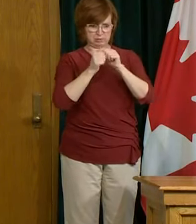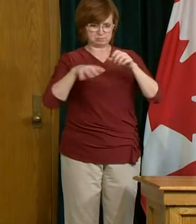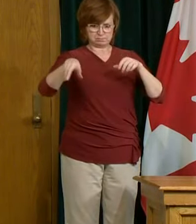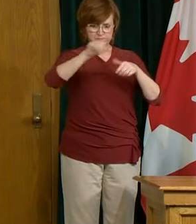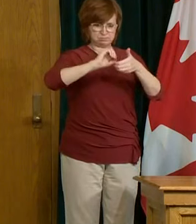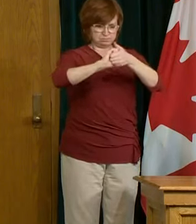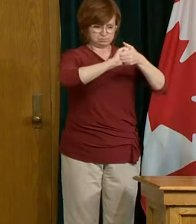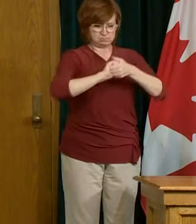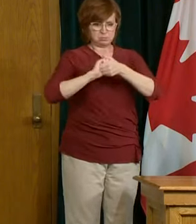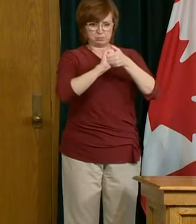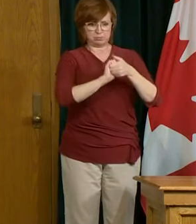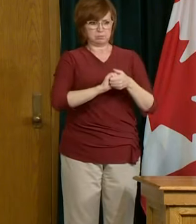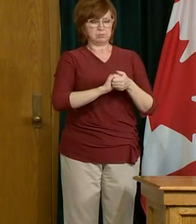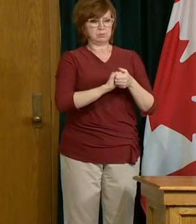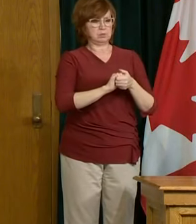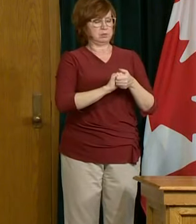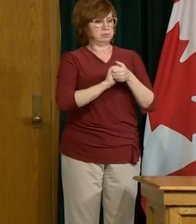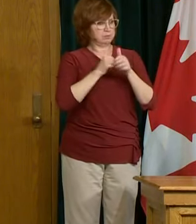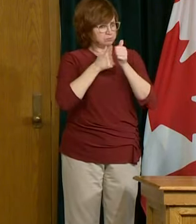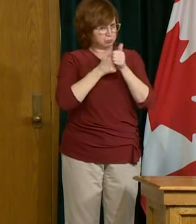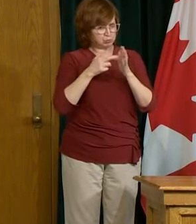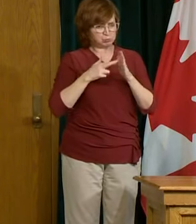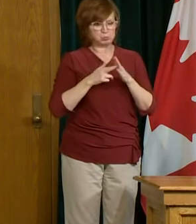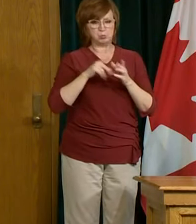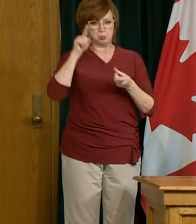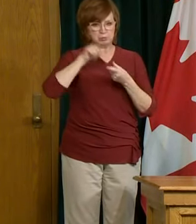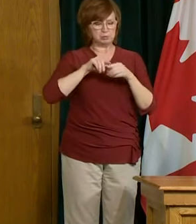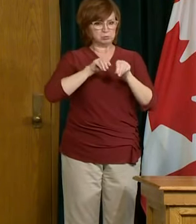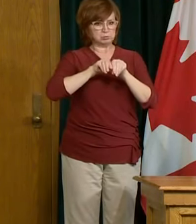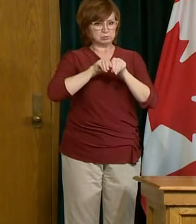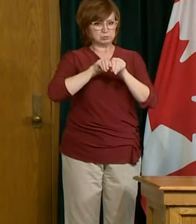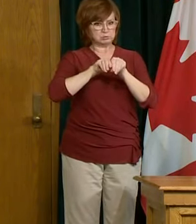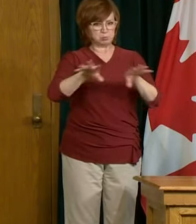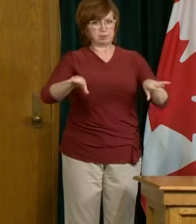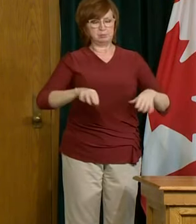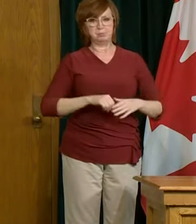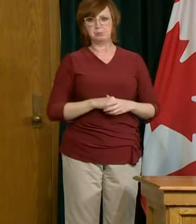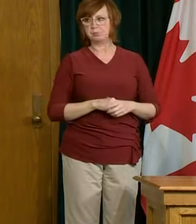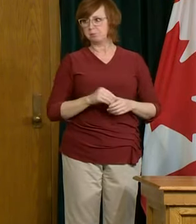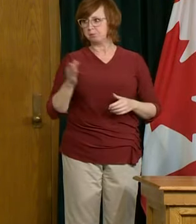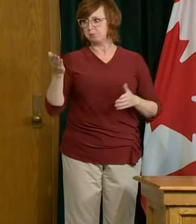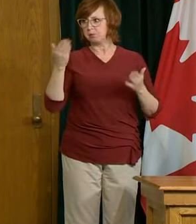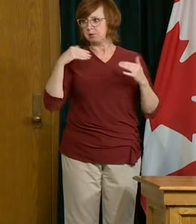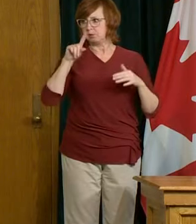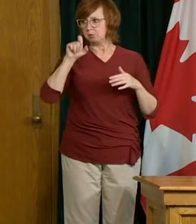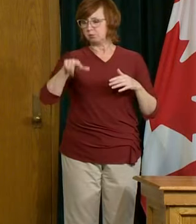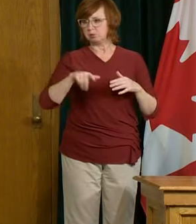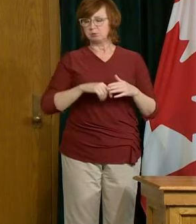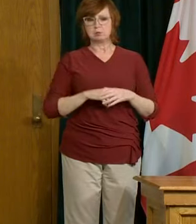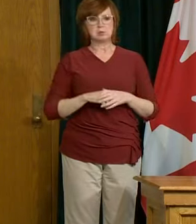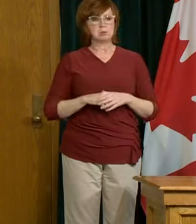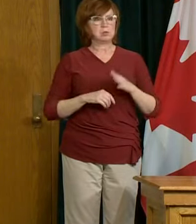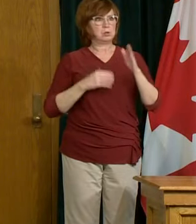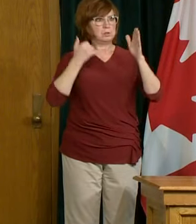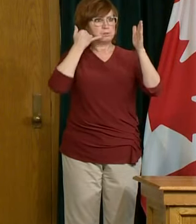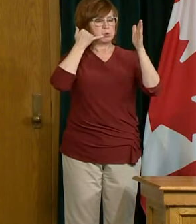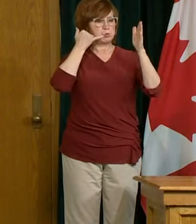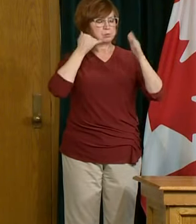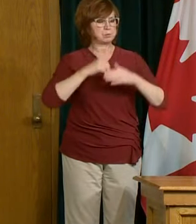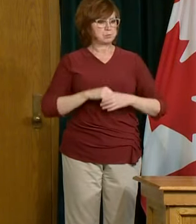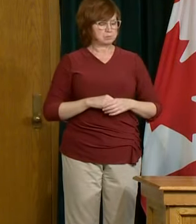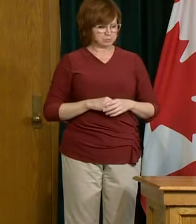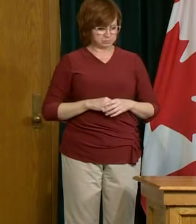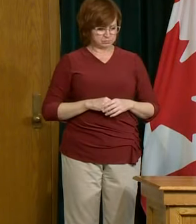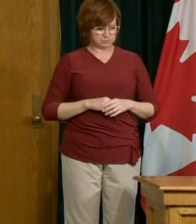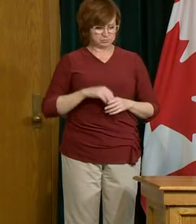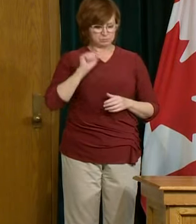get clarity on what further can be done to minimize risk of transmission. We'll take our next question from the phone line.